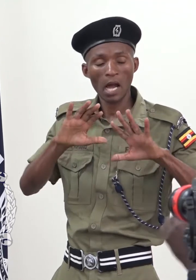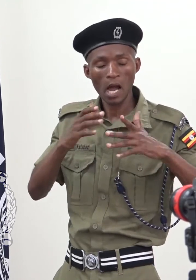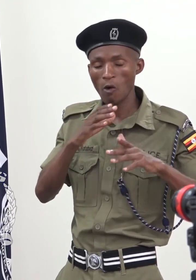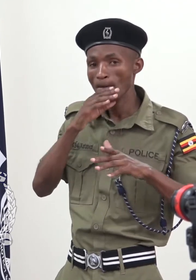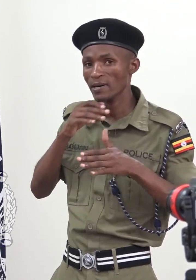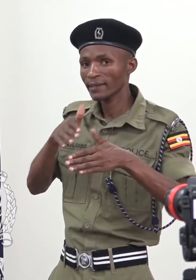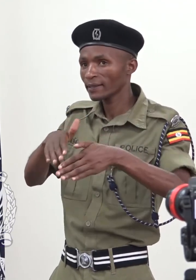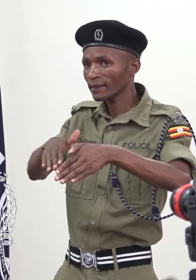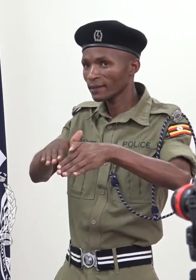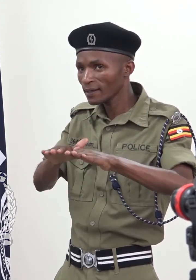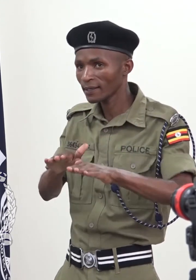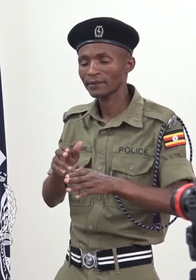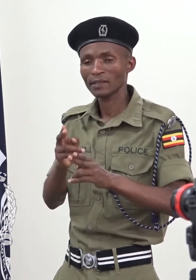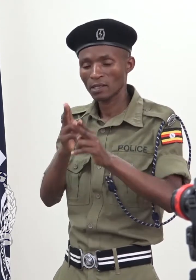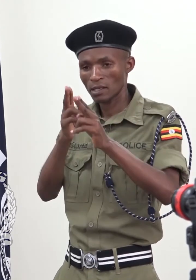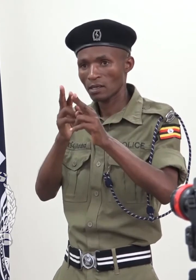Right Honorable Jacob Olanya